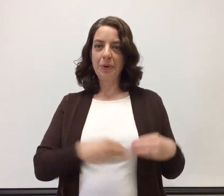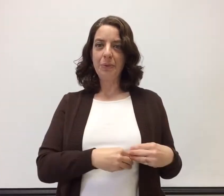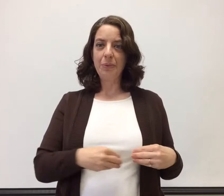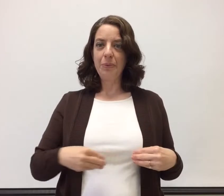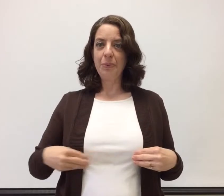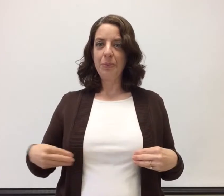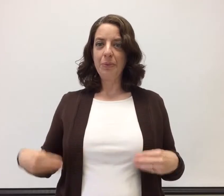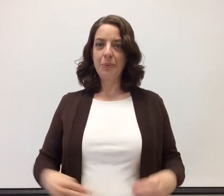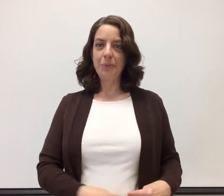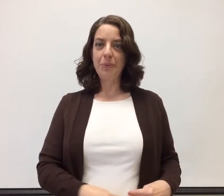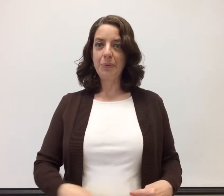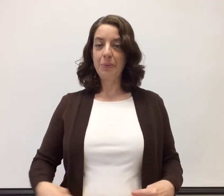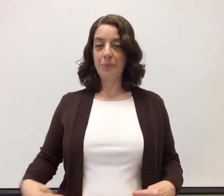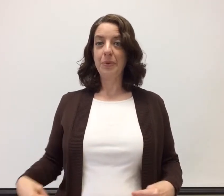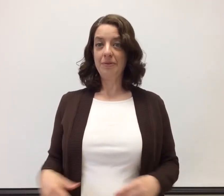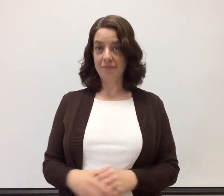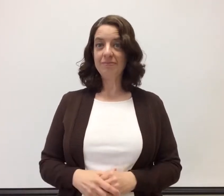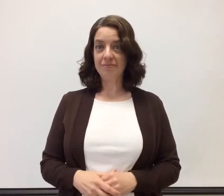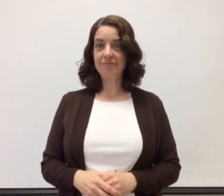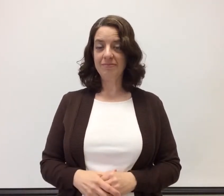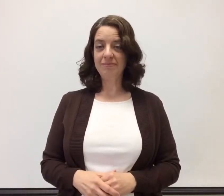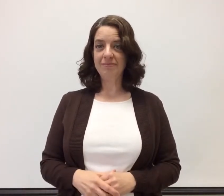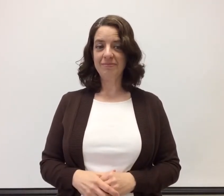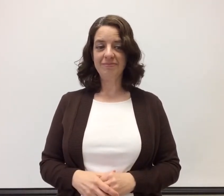So the flowers are arranged in rows.